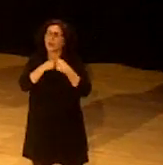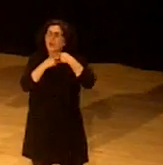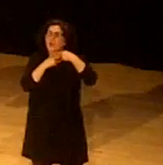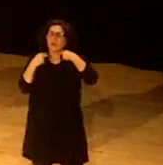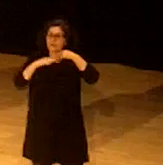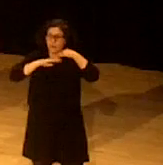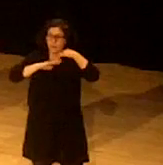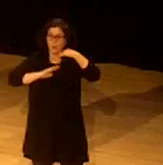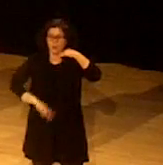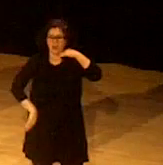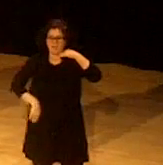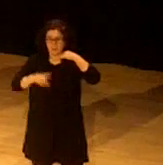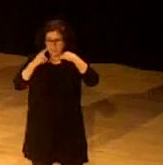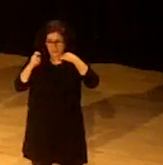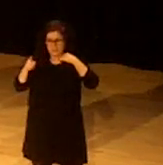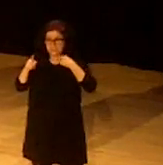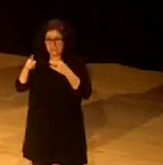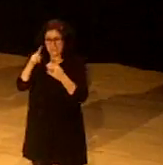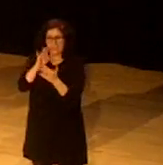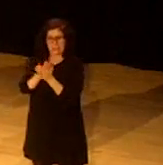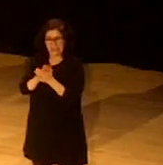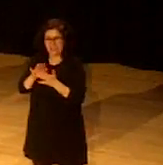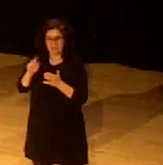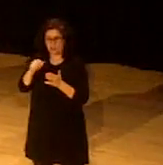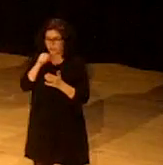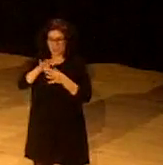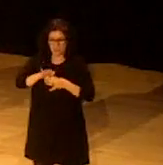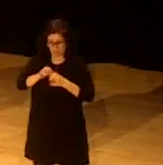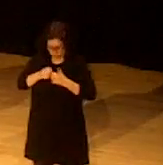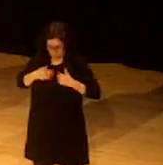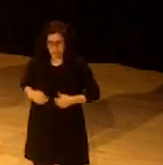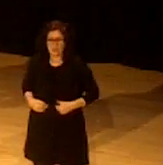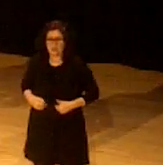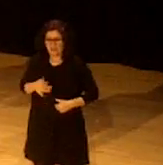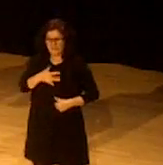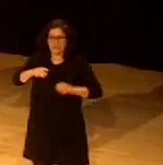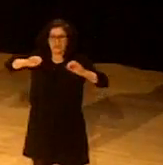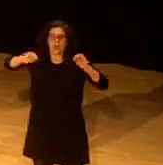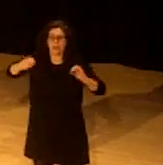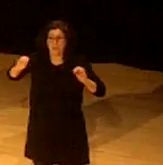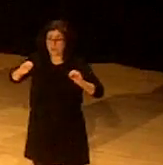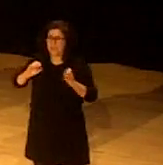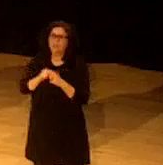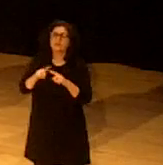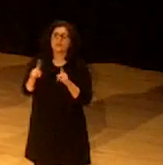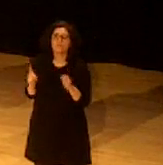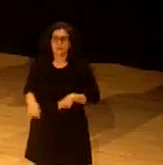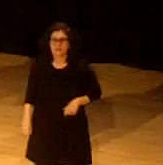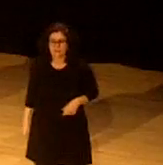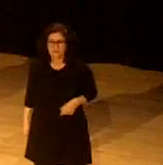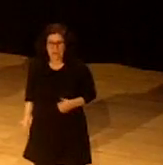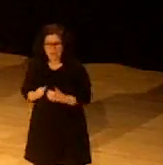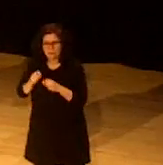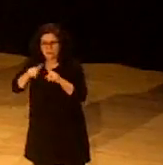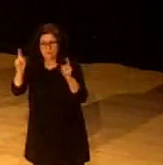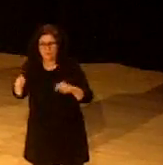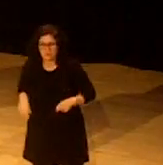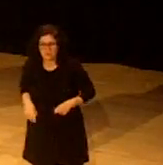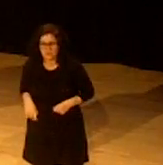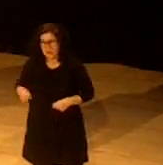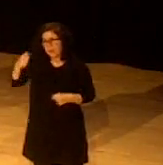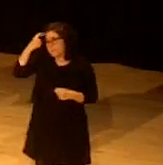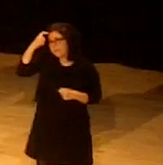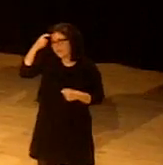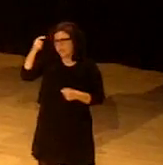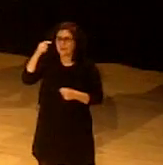down because they've been conditioned to do so, and the difference being that they don't feel anything anymore and they believe they are right? And they believe that you are somehow the